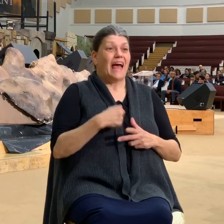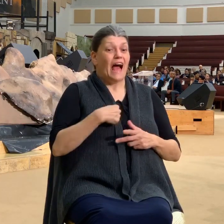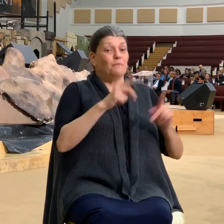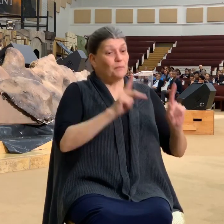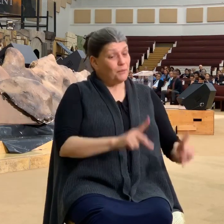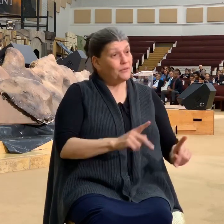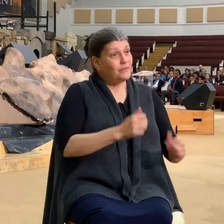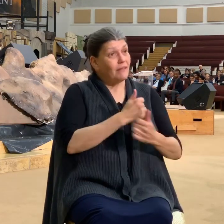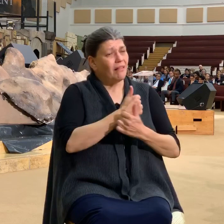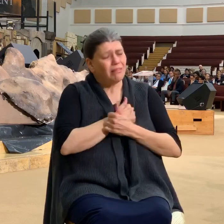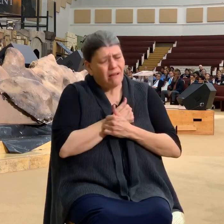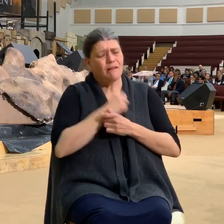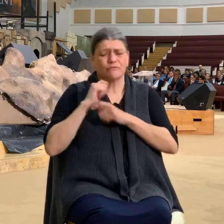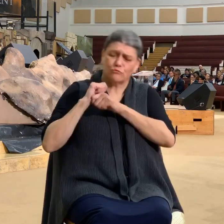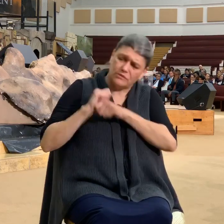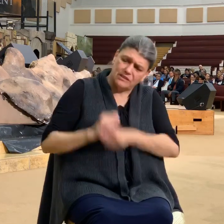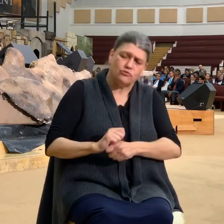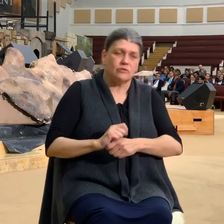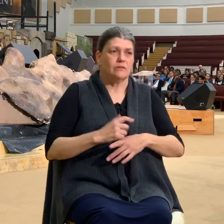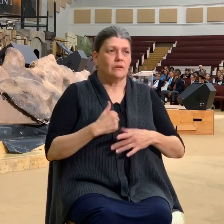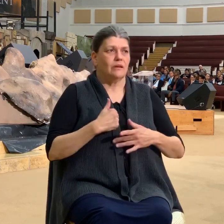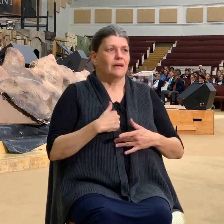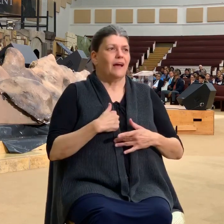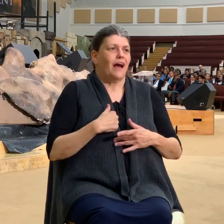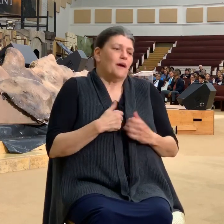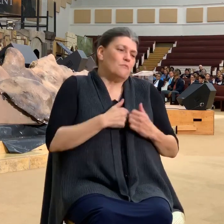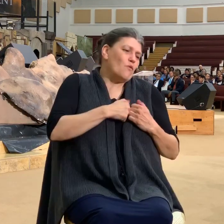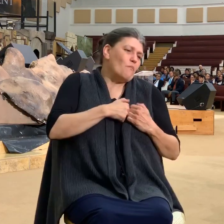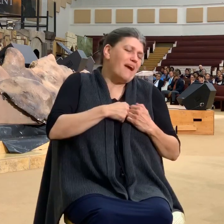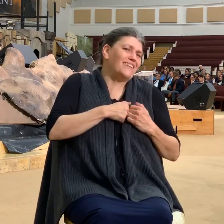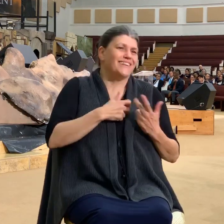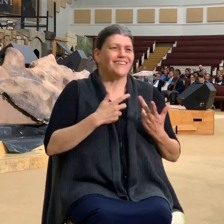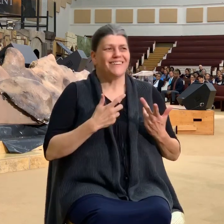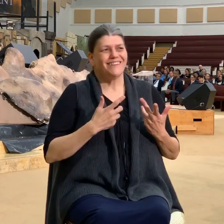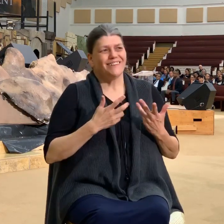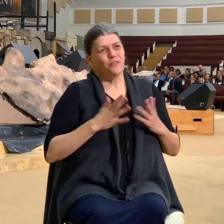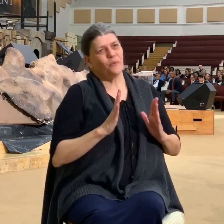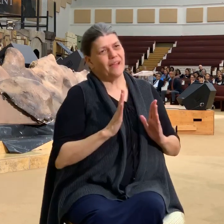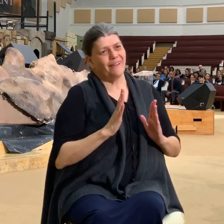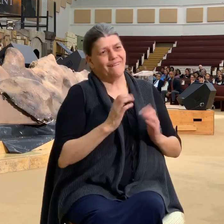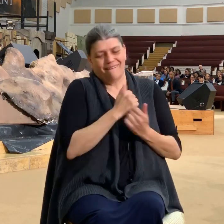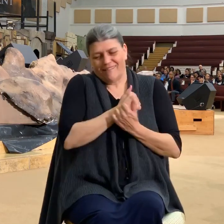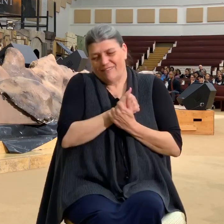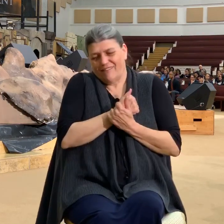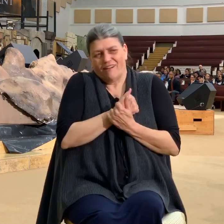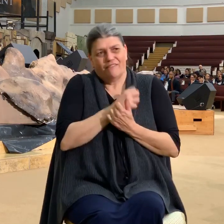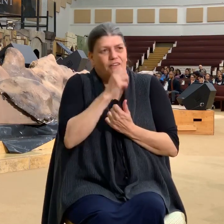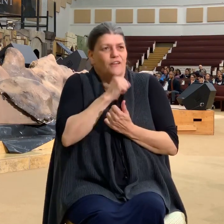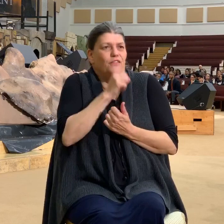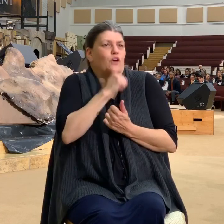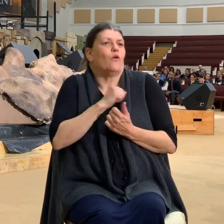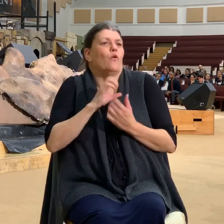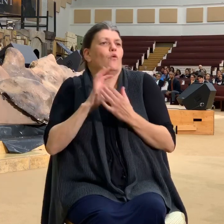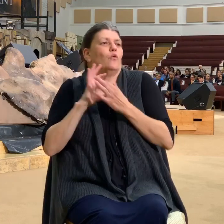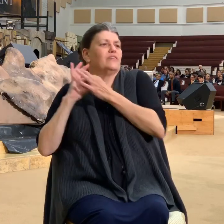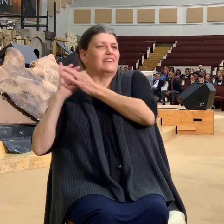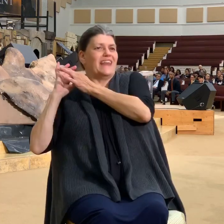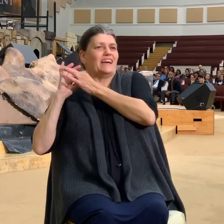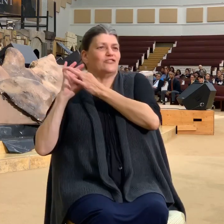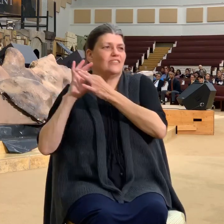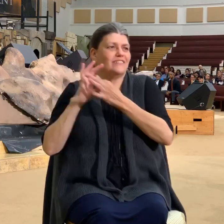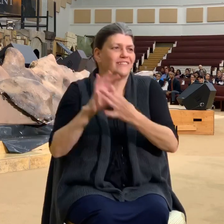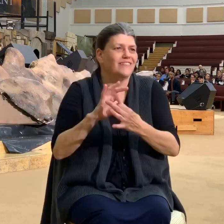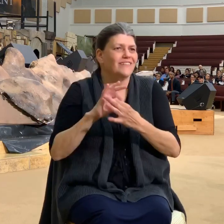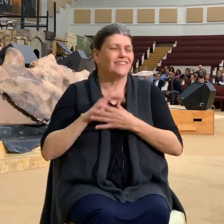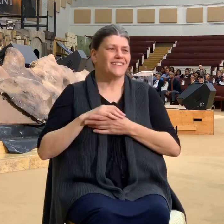that loves tradition. I'm romantic in the sense I love those old connections. I am